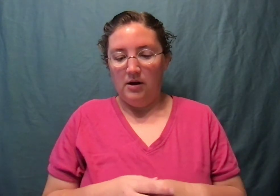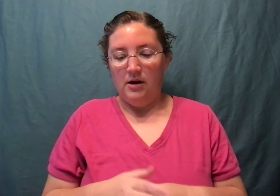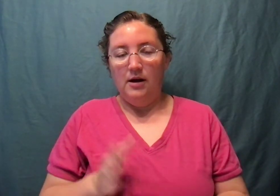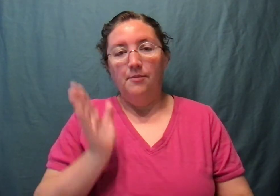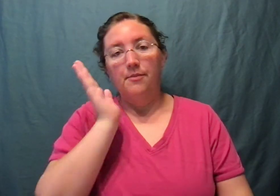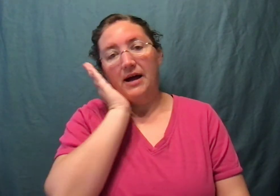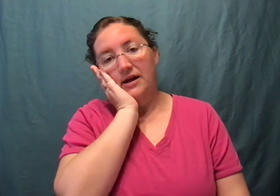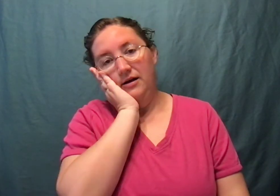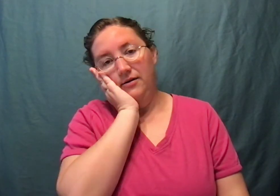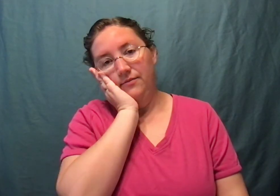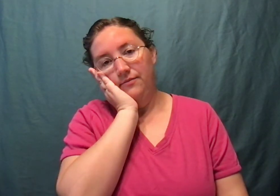Bed.